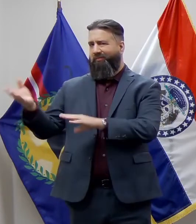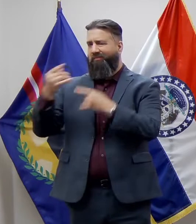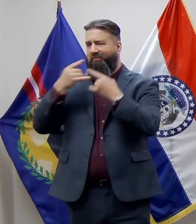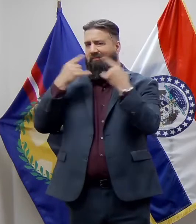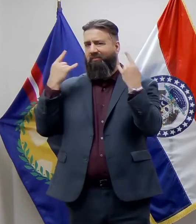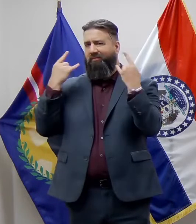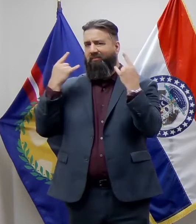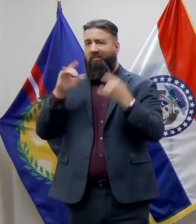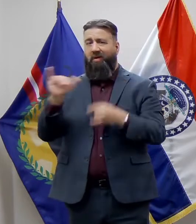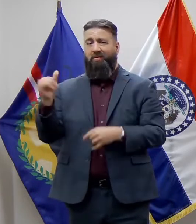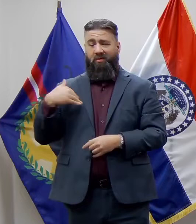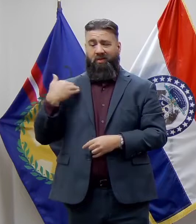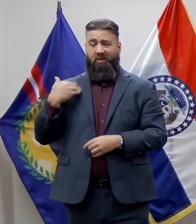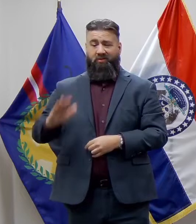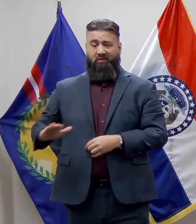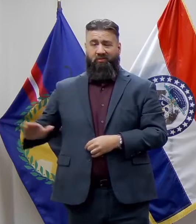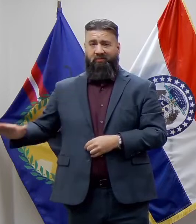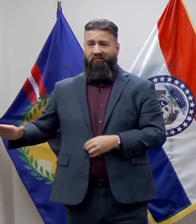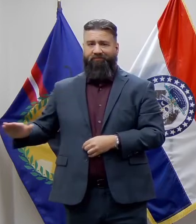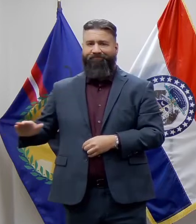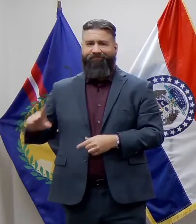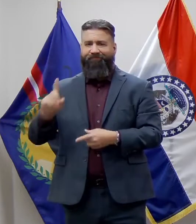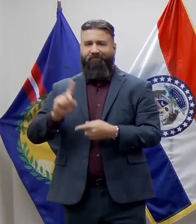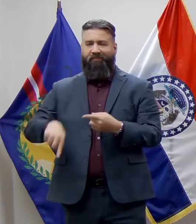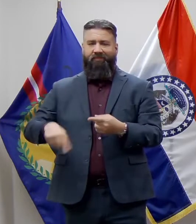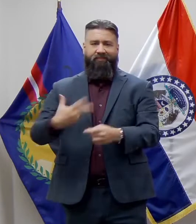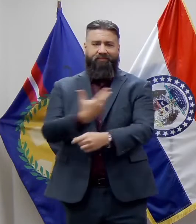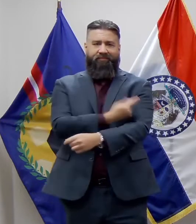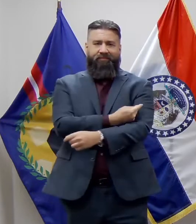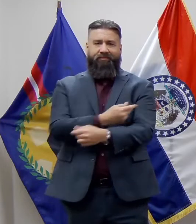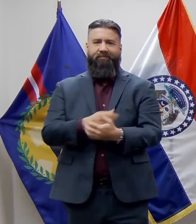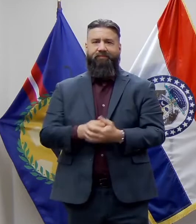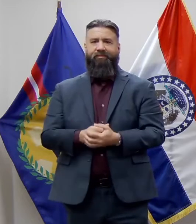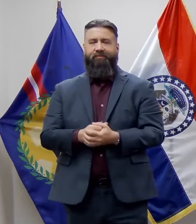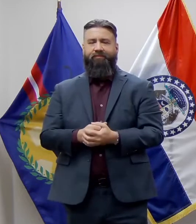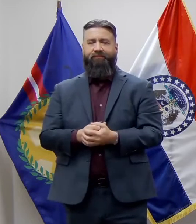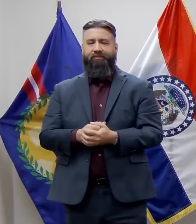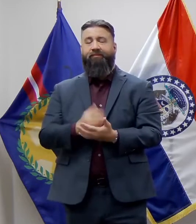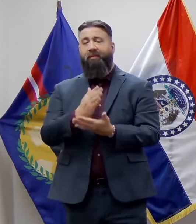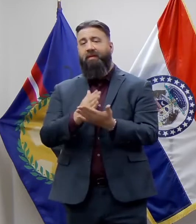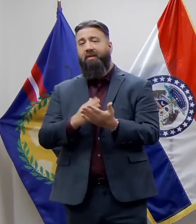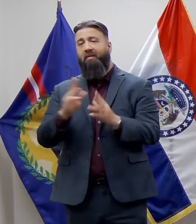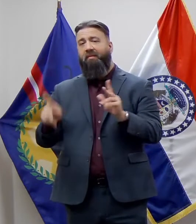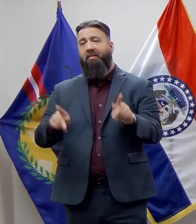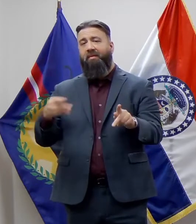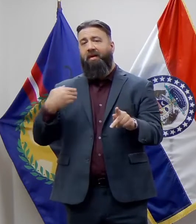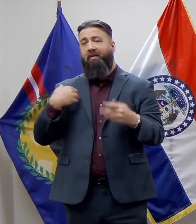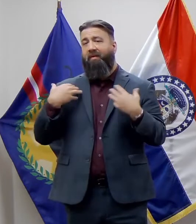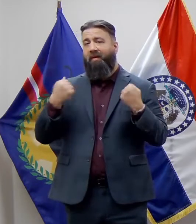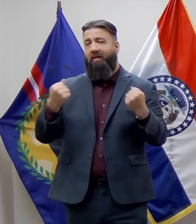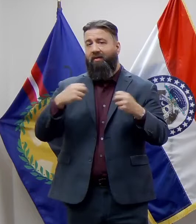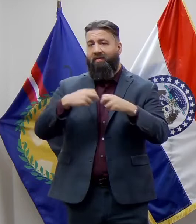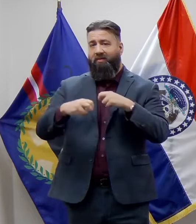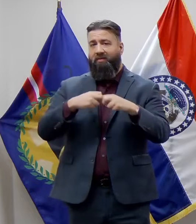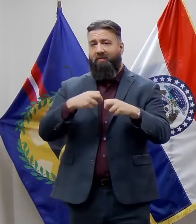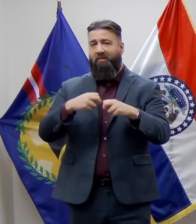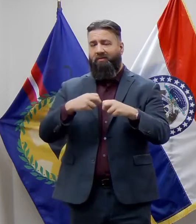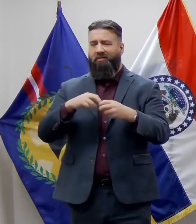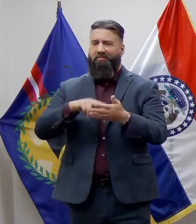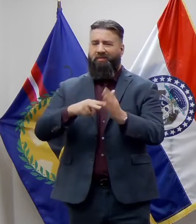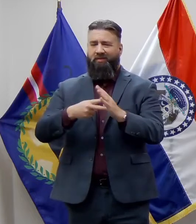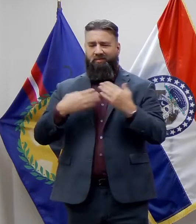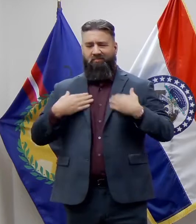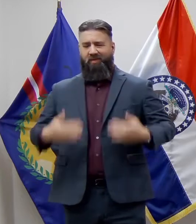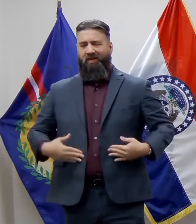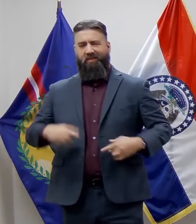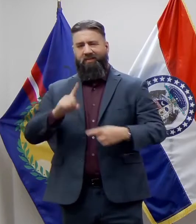yet eligible for the vaccine. Some people have health issues that make it hard for their bodies to push back against the